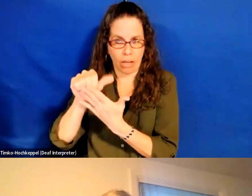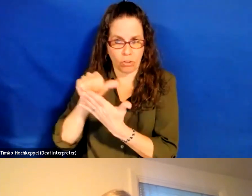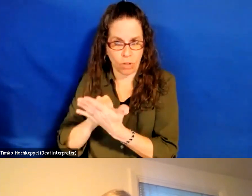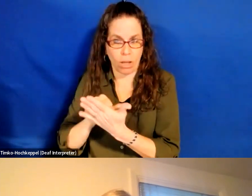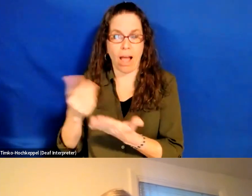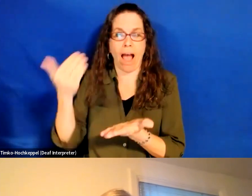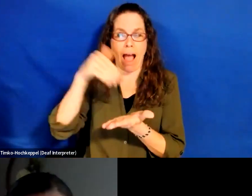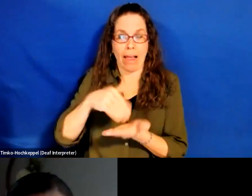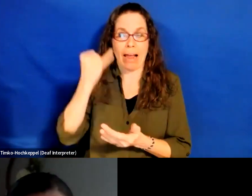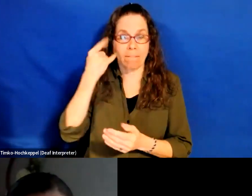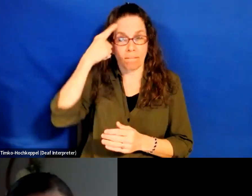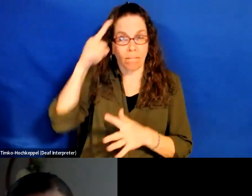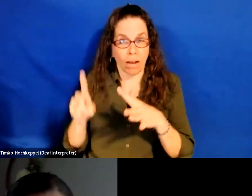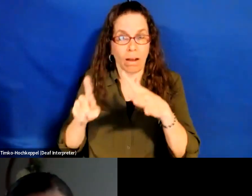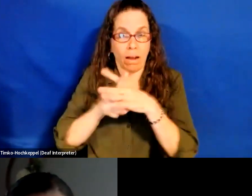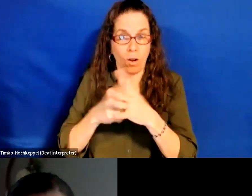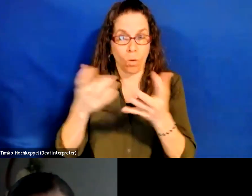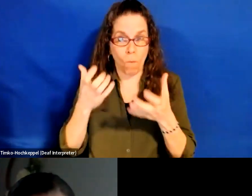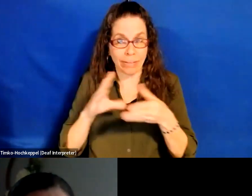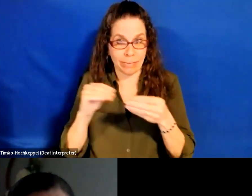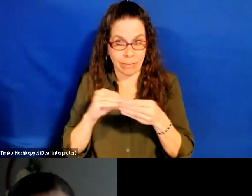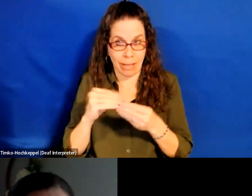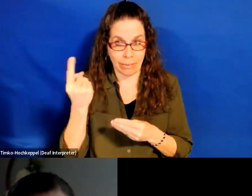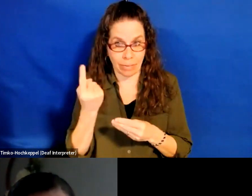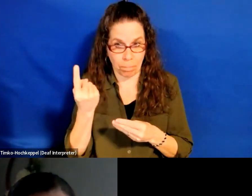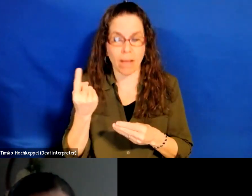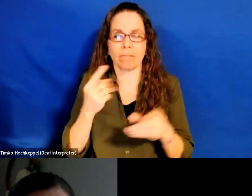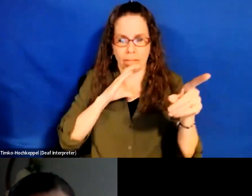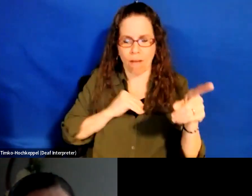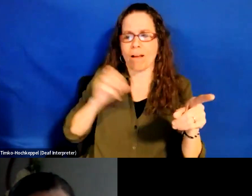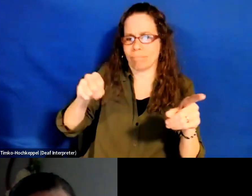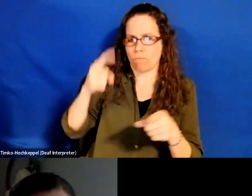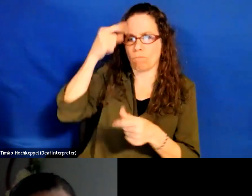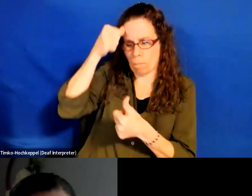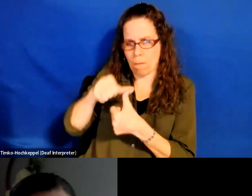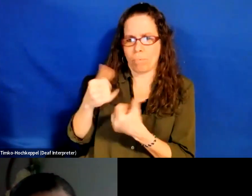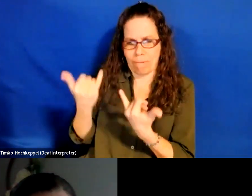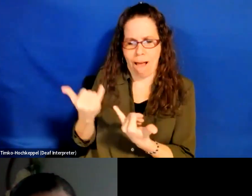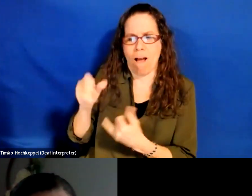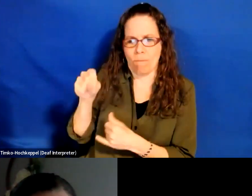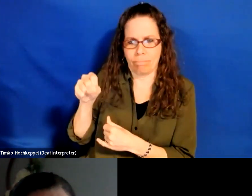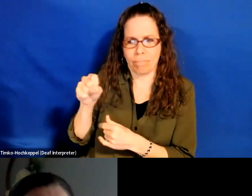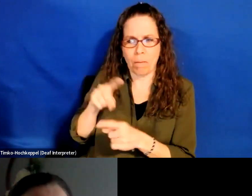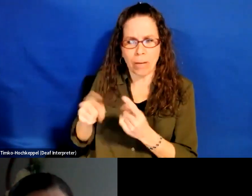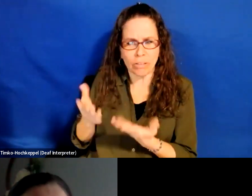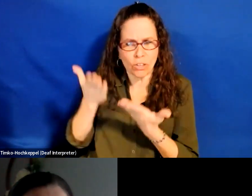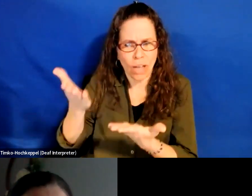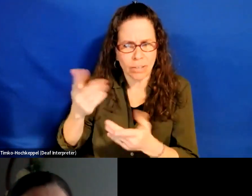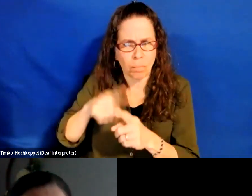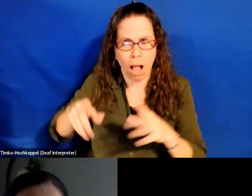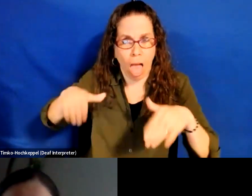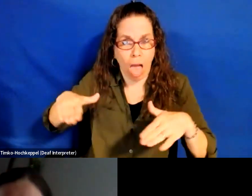I think that we had a general discussion, and that was one of the options. I don't think that we necessarily chose anything at that point.